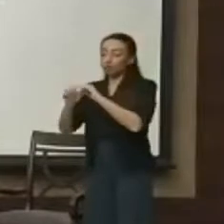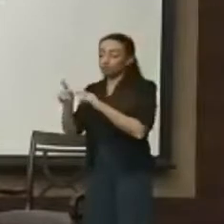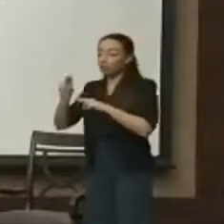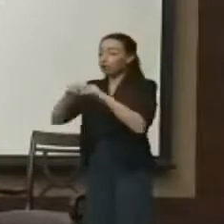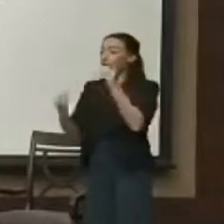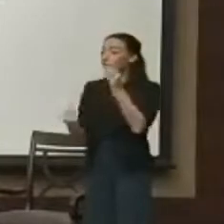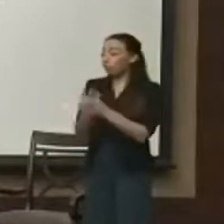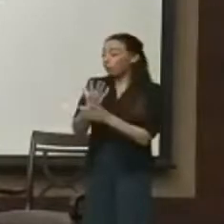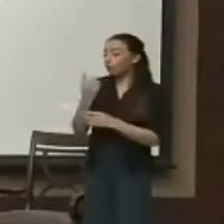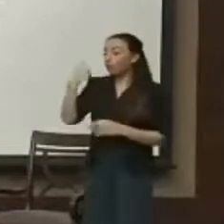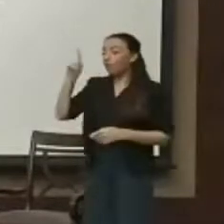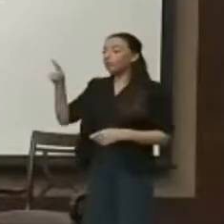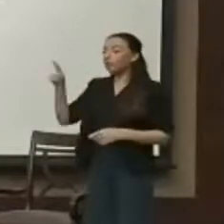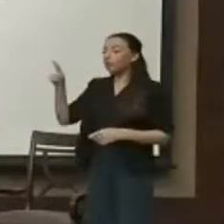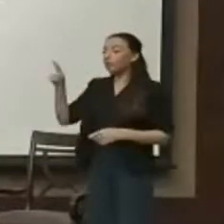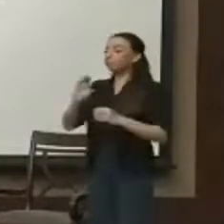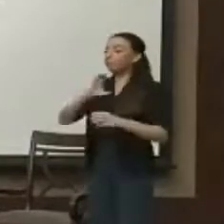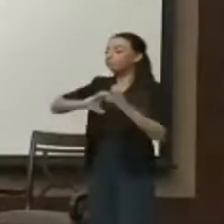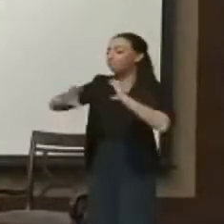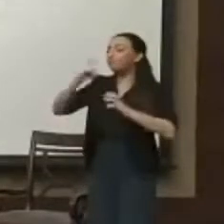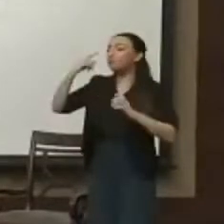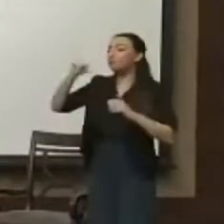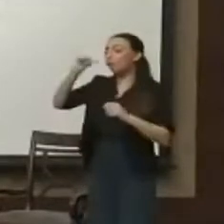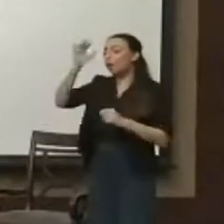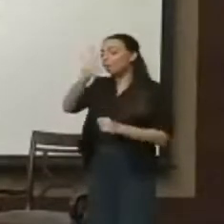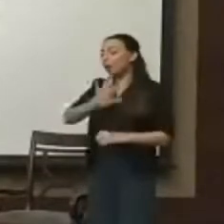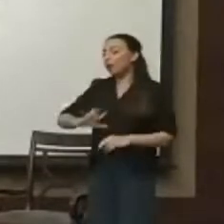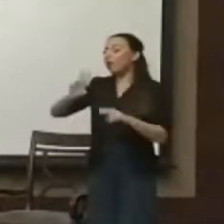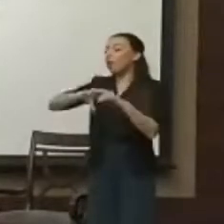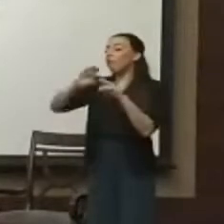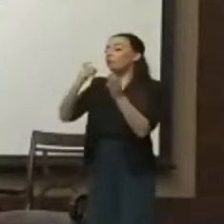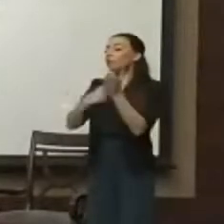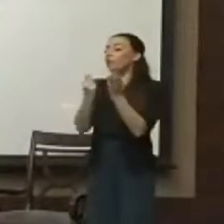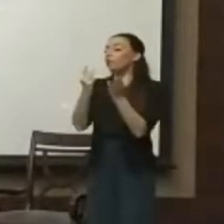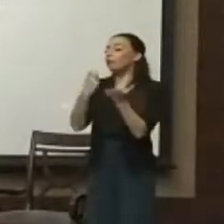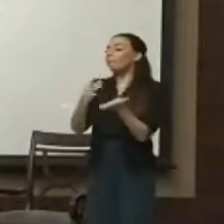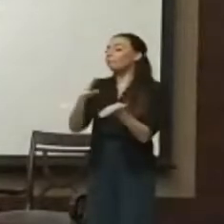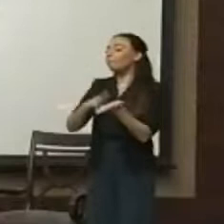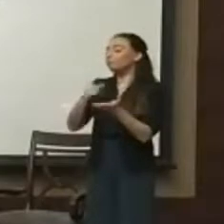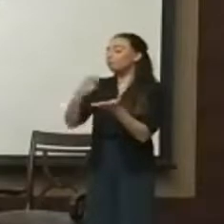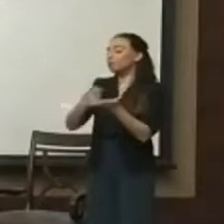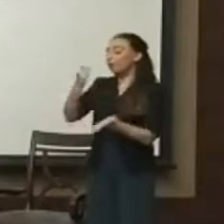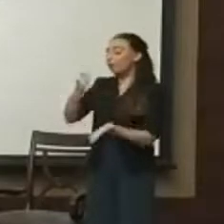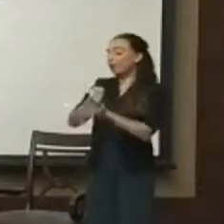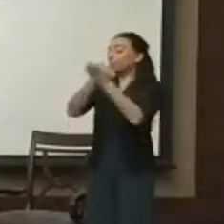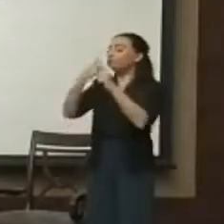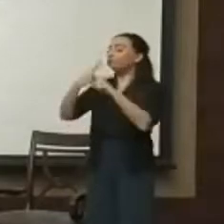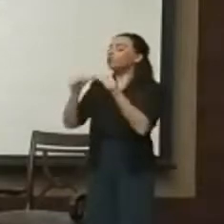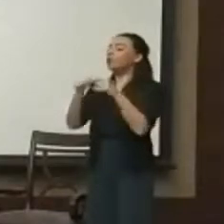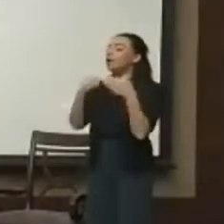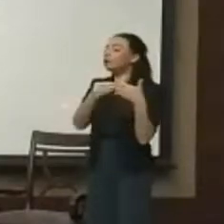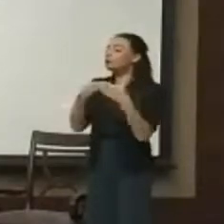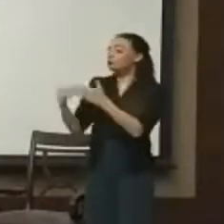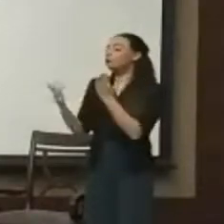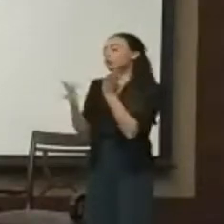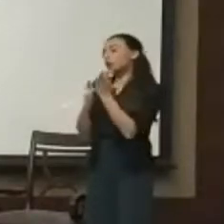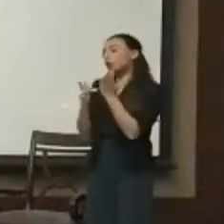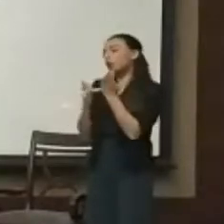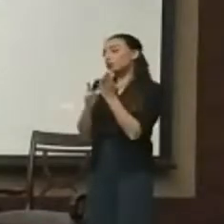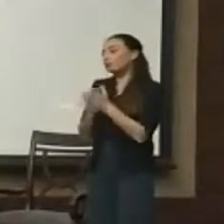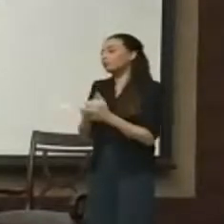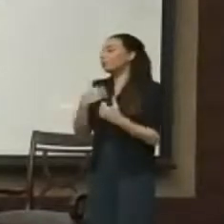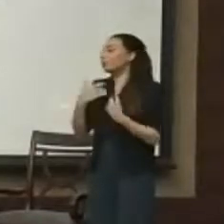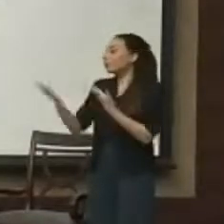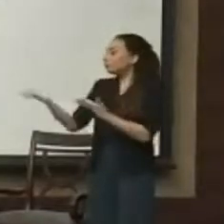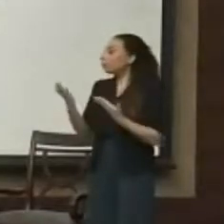founder, voluntary convener of Indian Forum for Rehabilitation and Assistive Technology. Warm welcome to